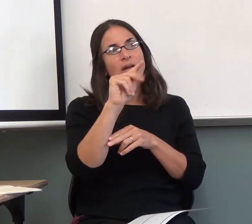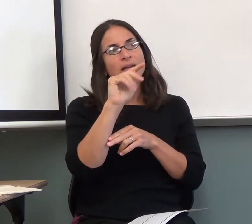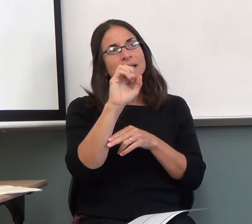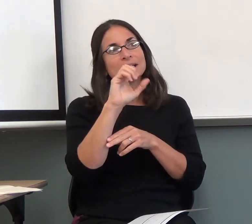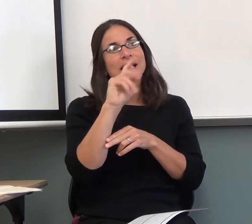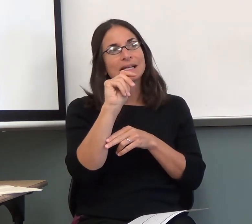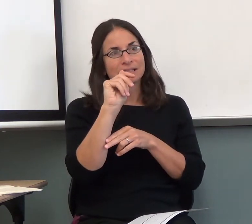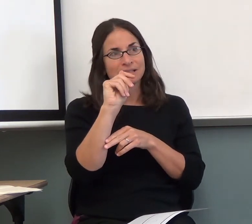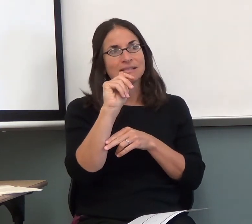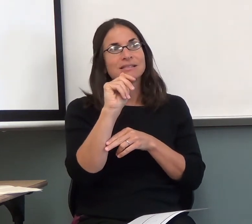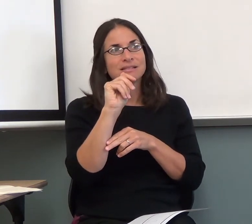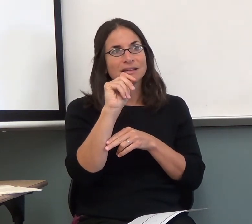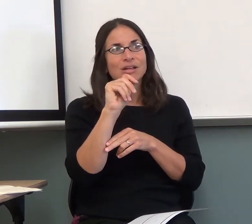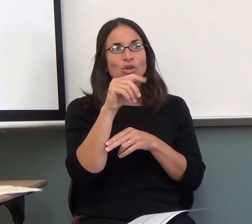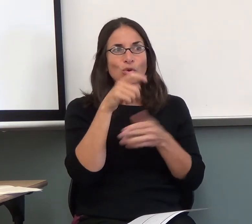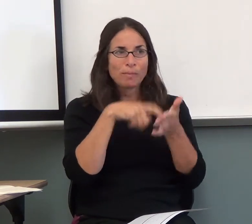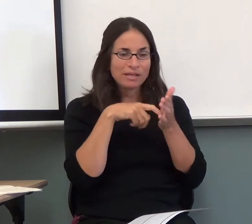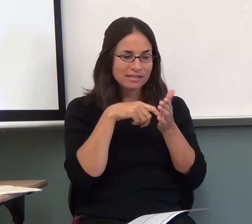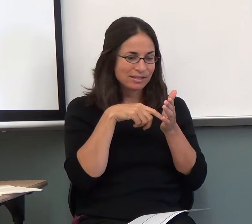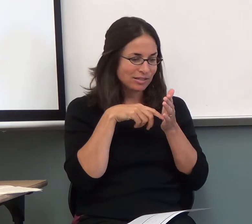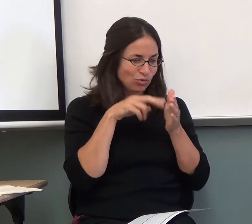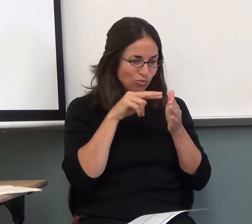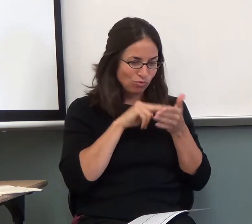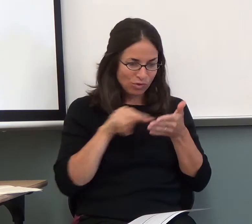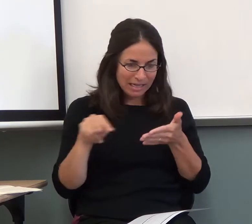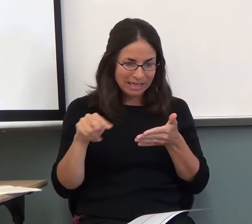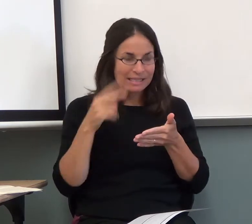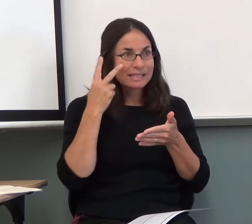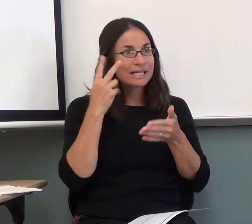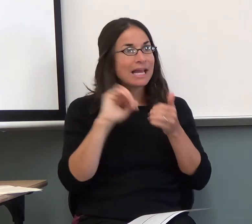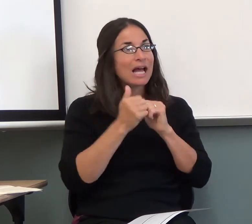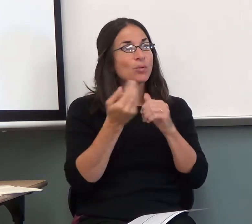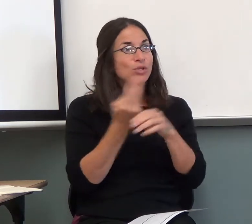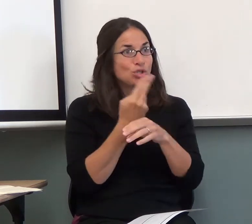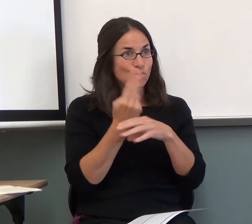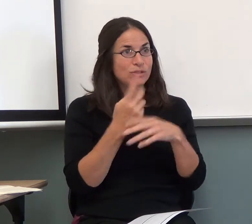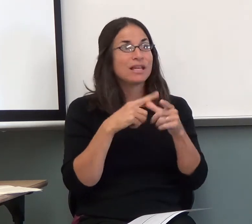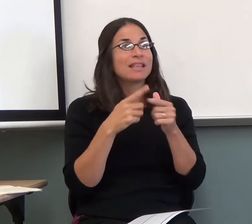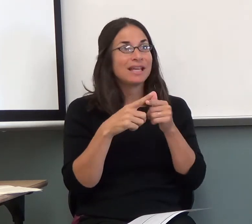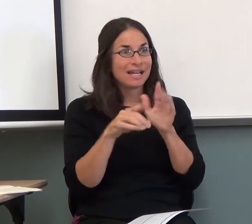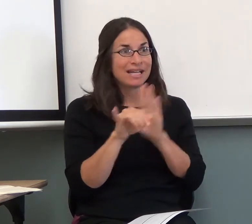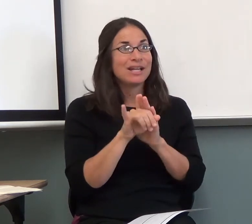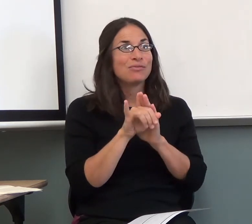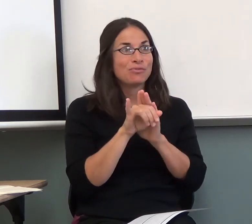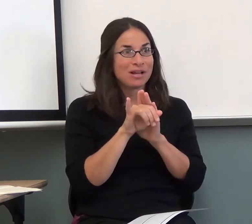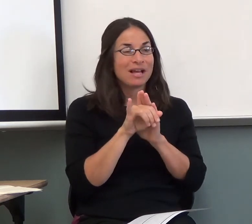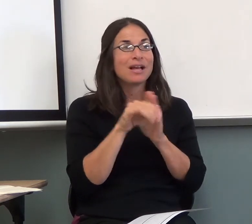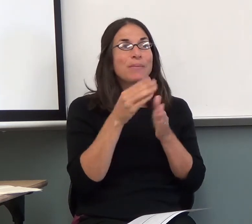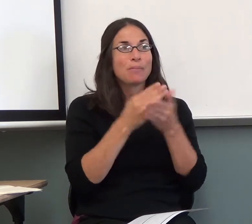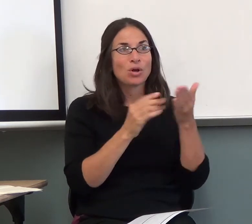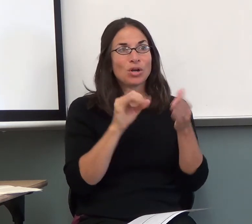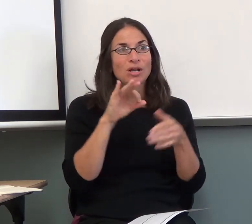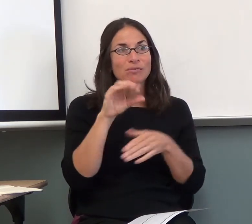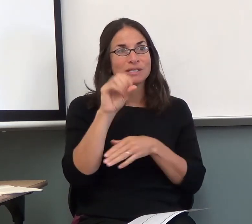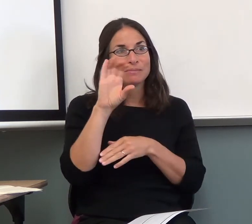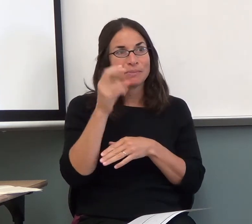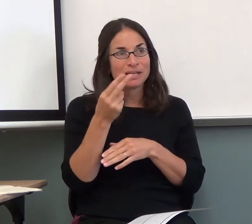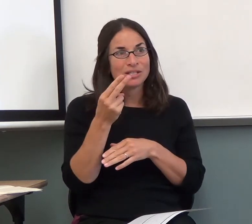part of speech it is. Yeah, and then we have, the subject can be also the noun, and nobody's saying what the subject is when we're going over this.